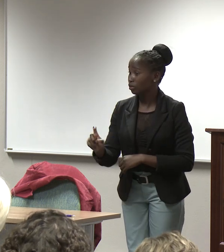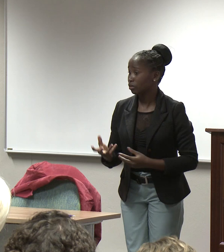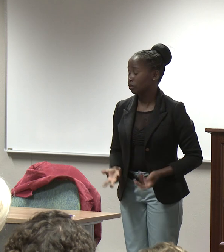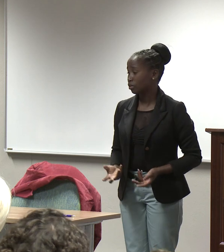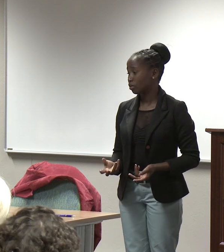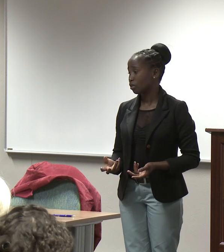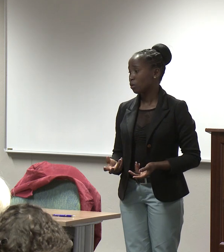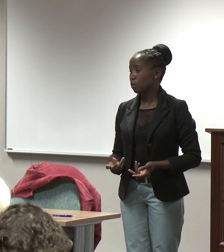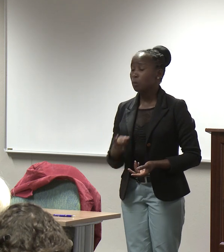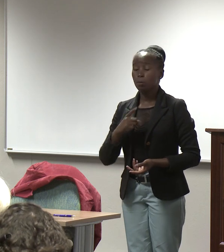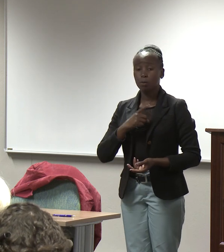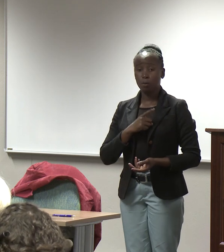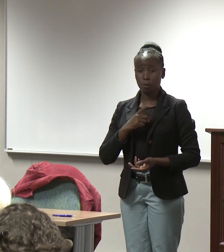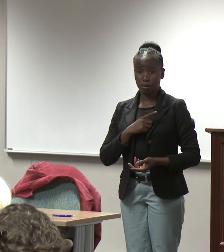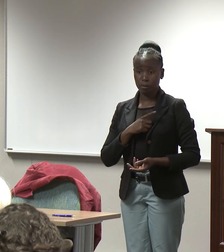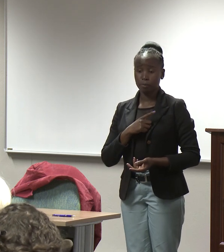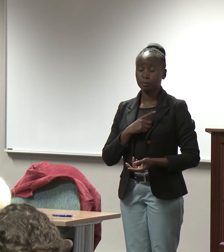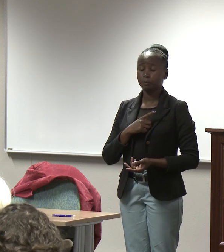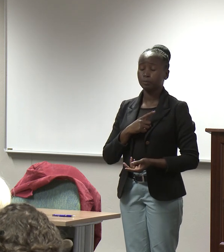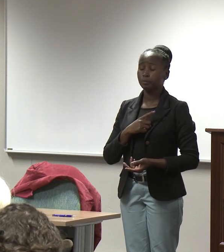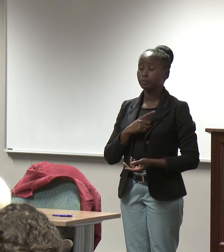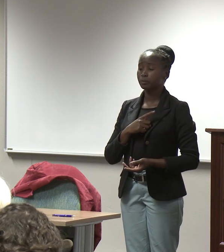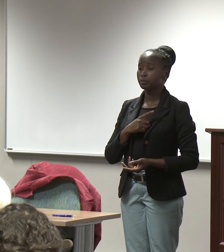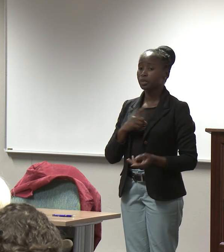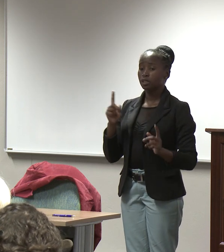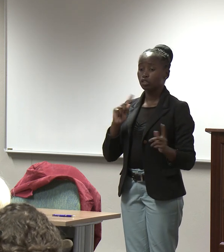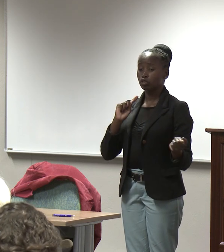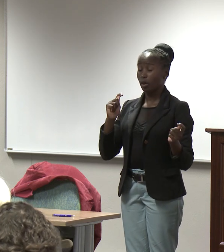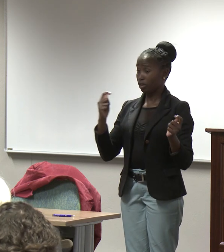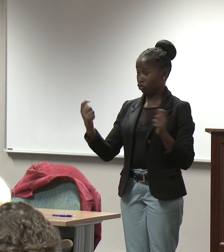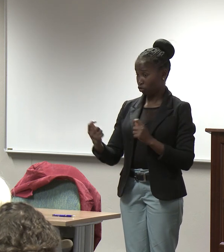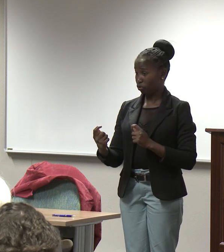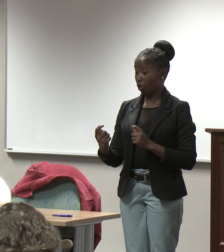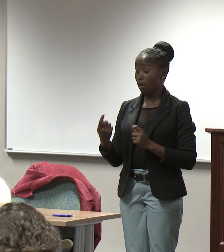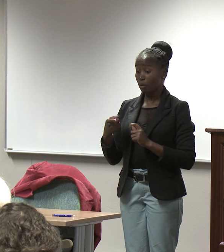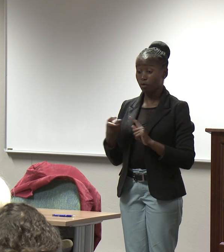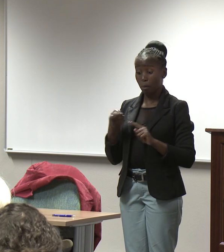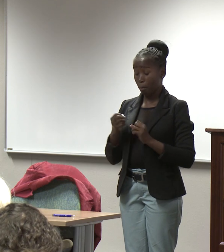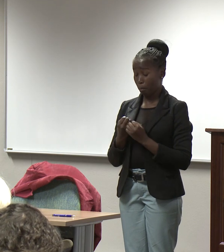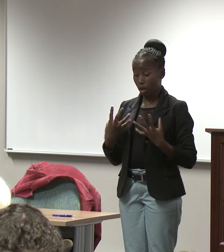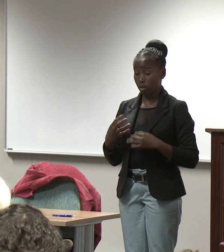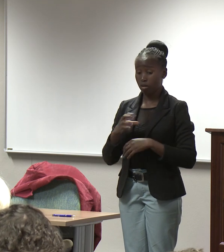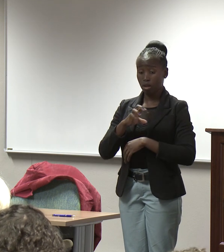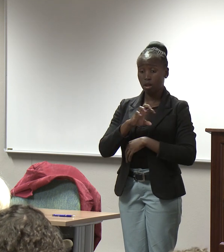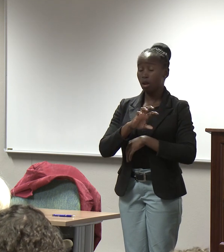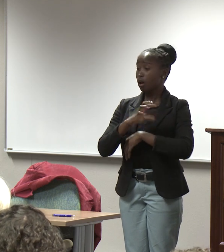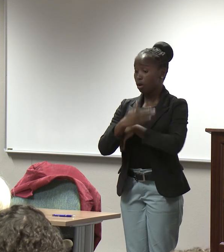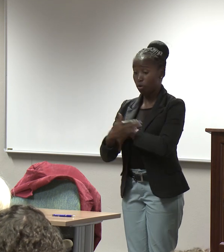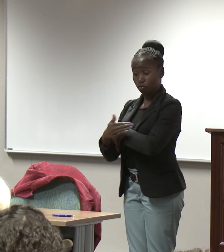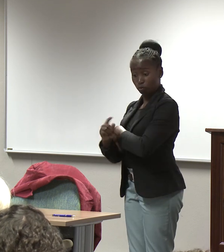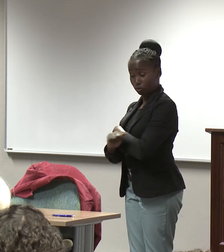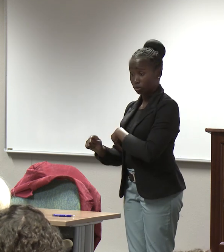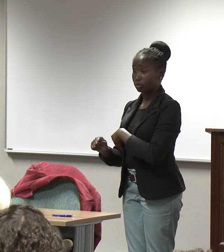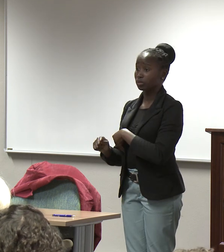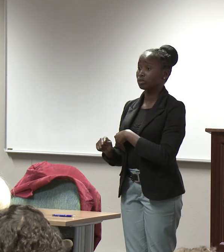Because the changes now are so dramatic in many countries, they may be not dramatic at Wits, but you know, we'll